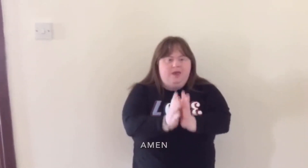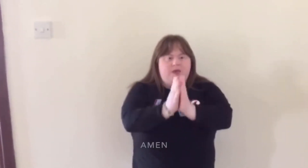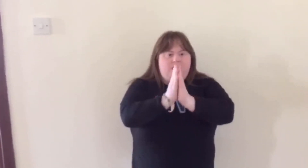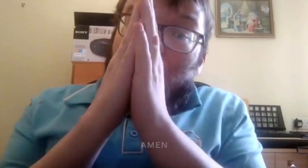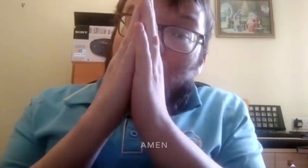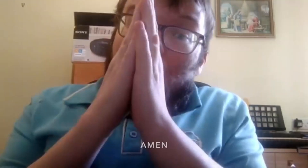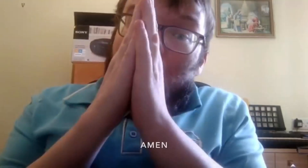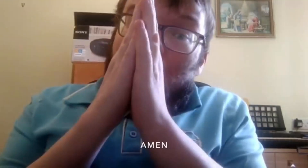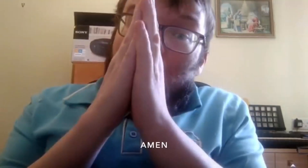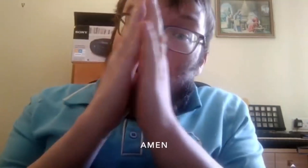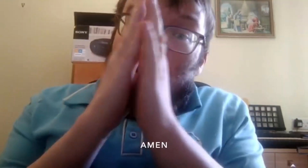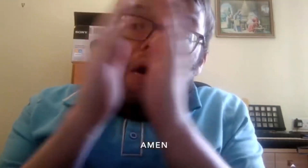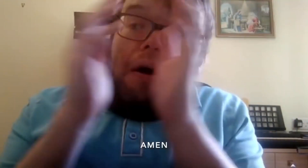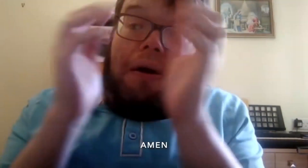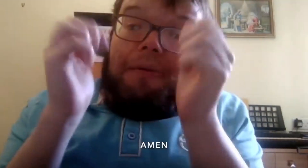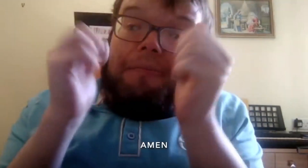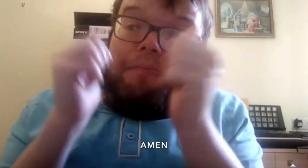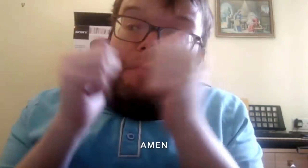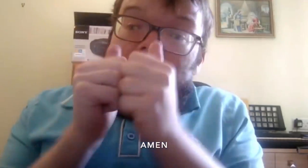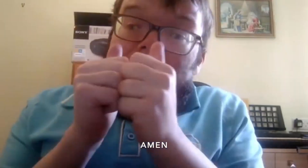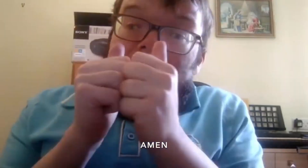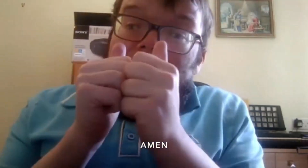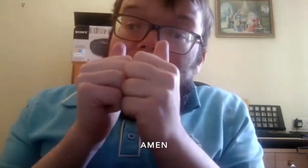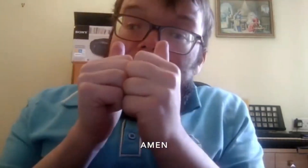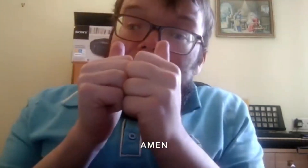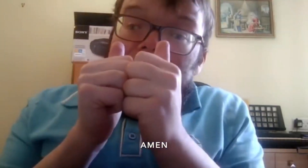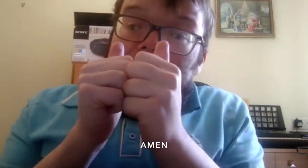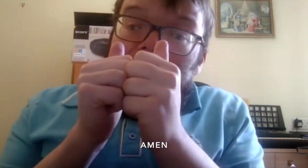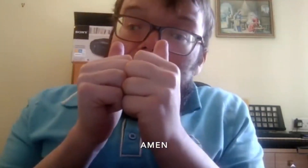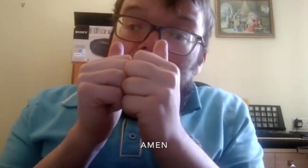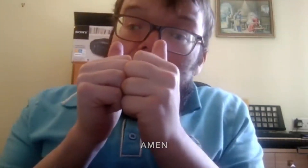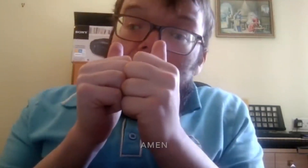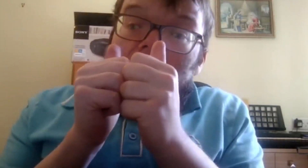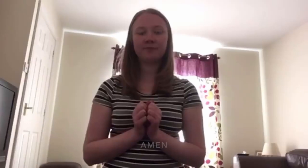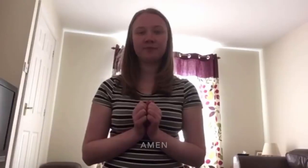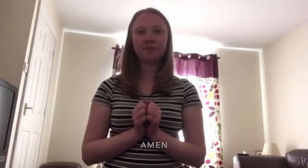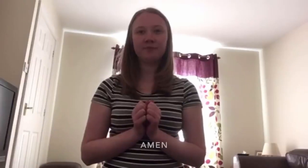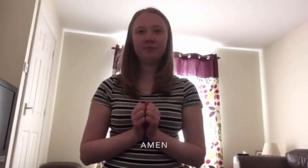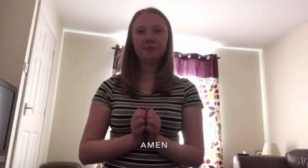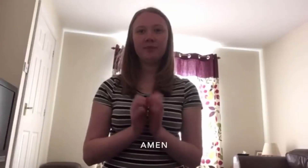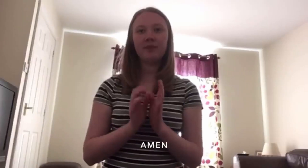Thank you.